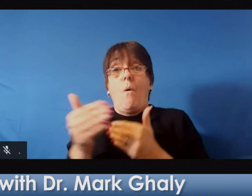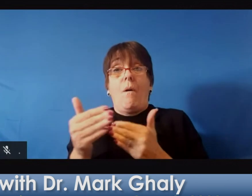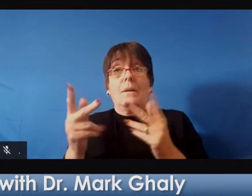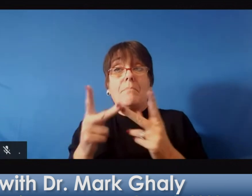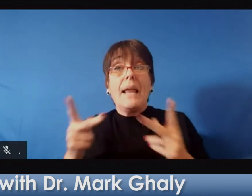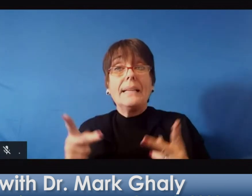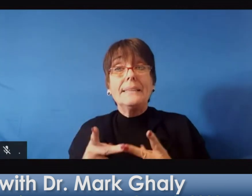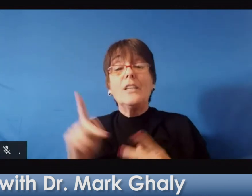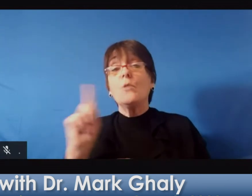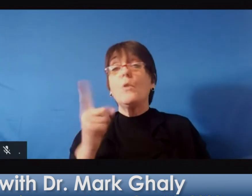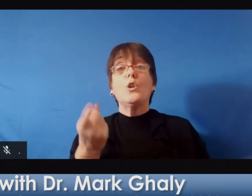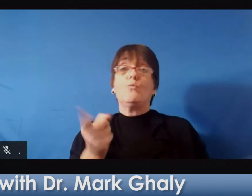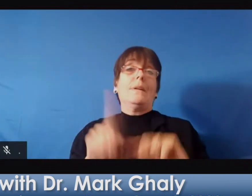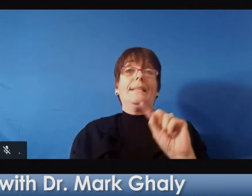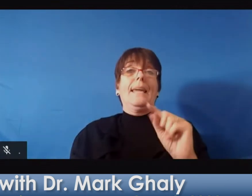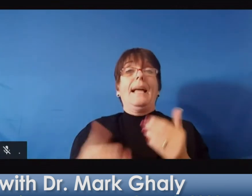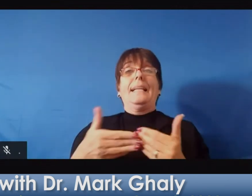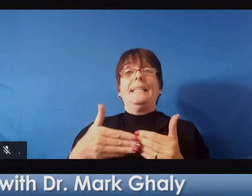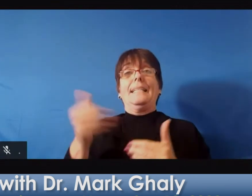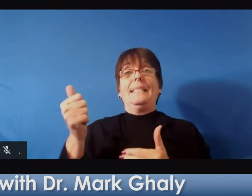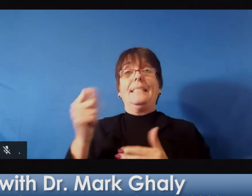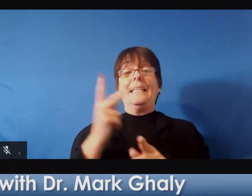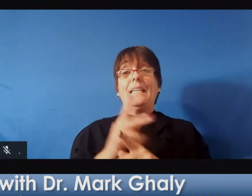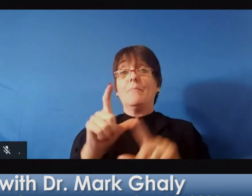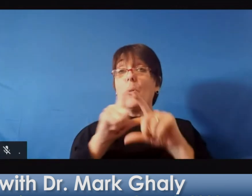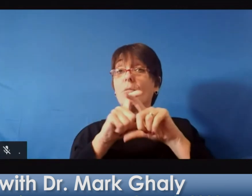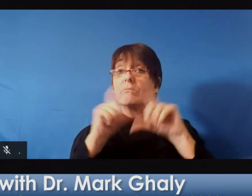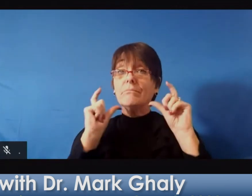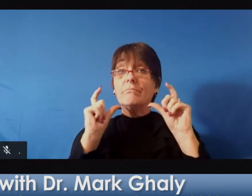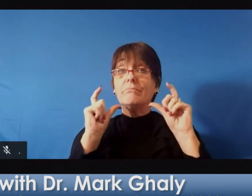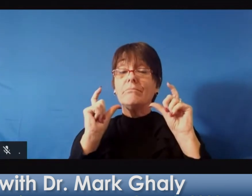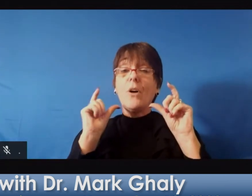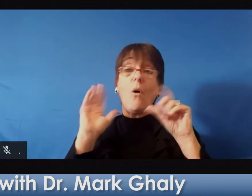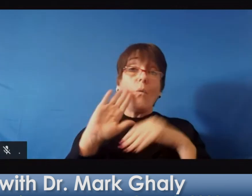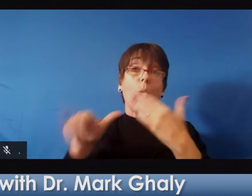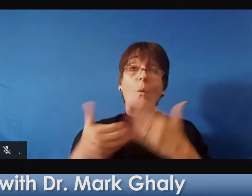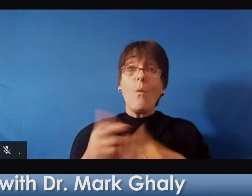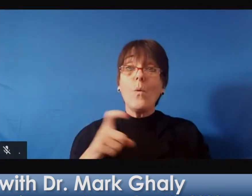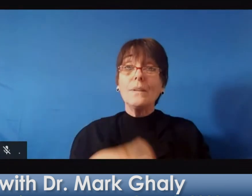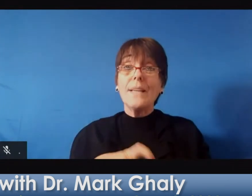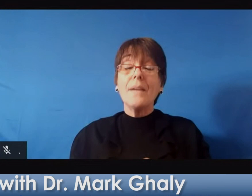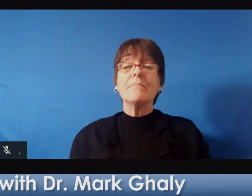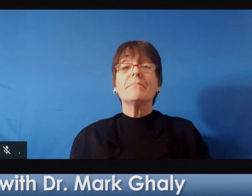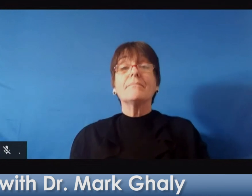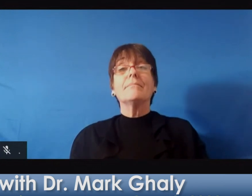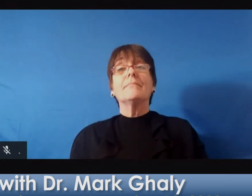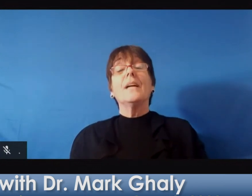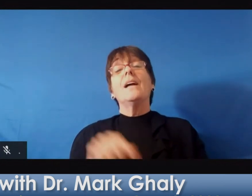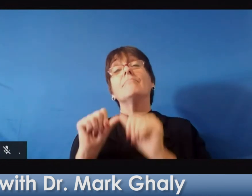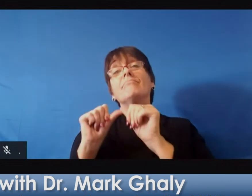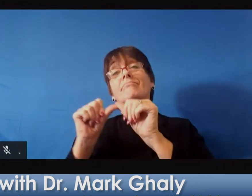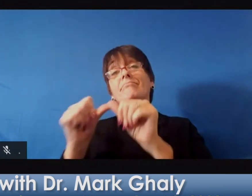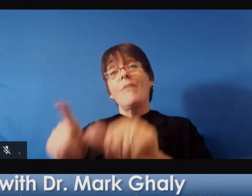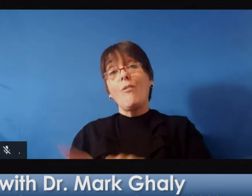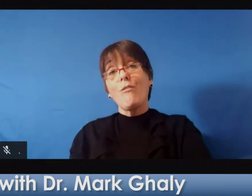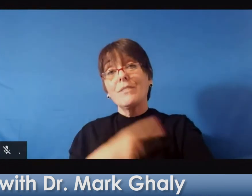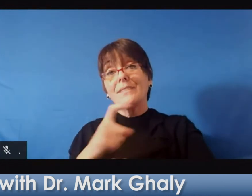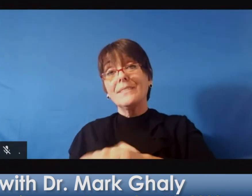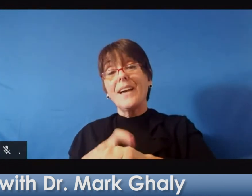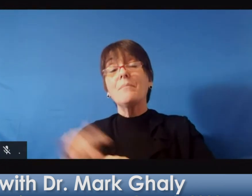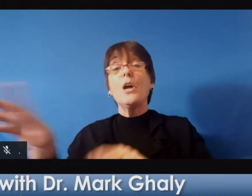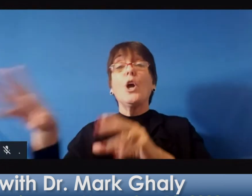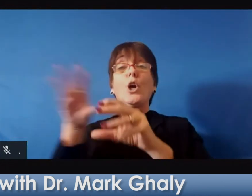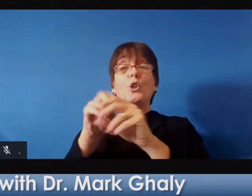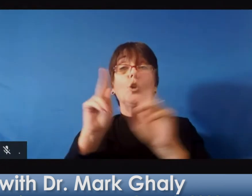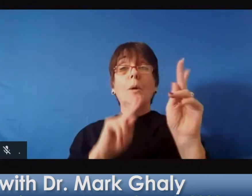where you can't easily keep your mask on the entire time, that are long in duration, that include people within